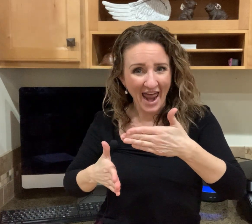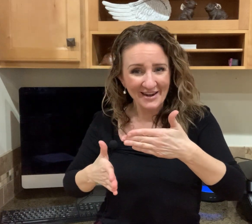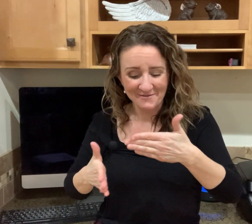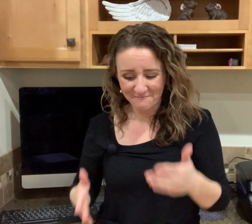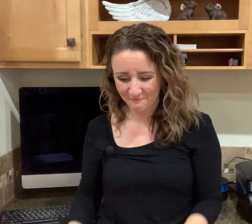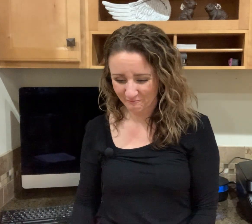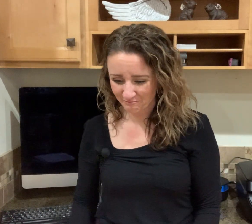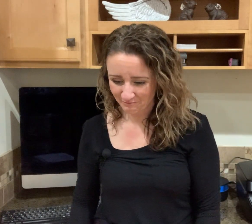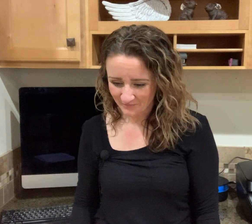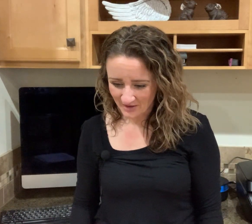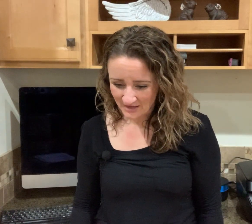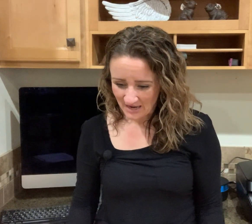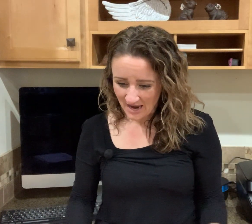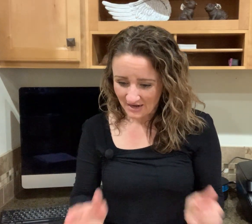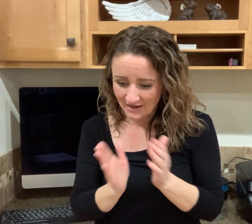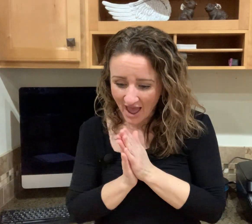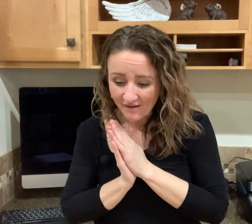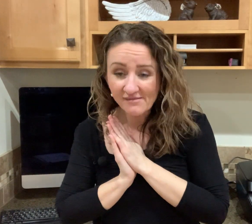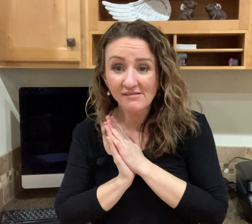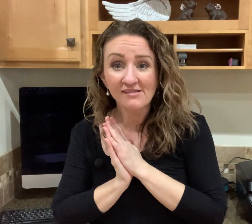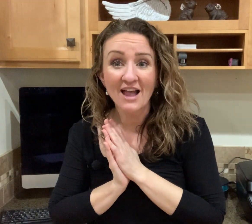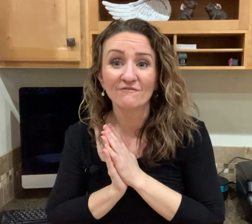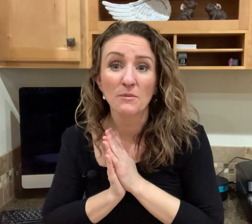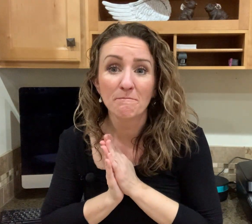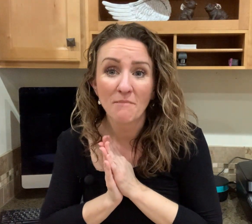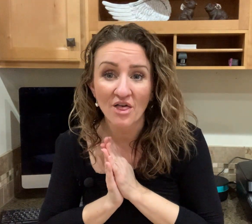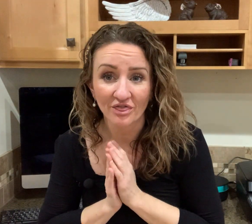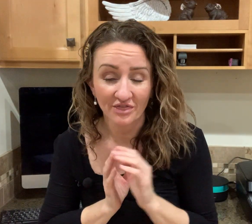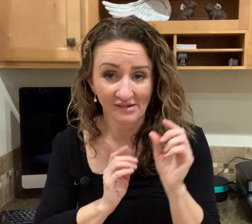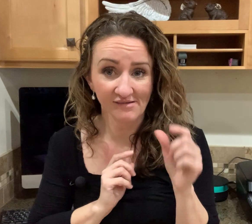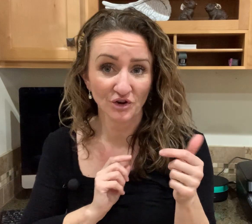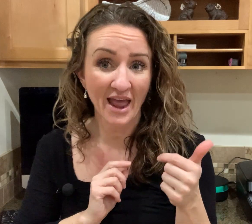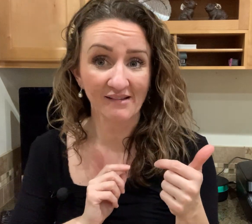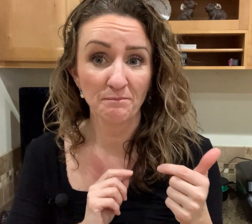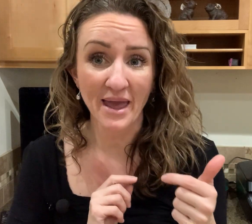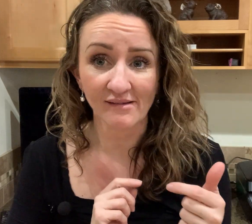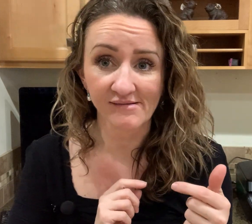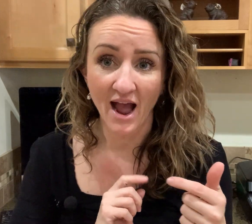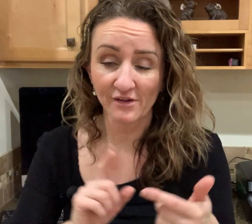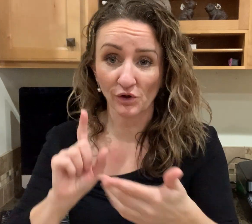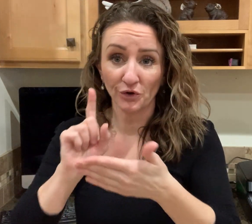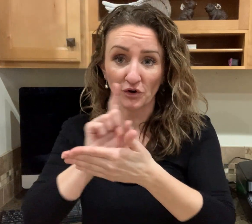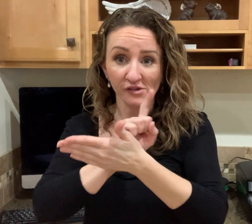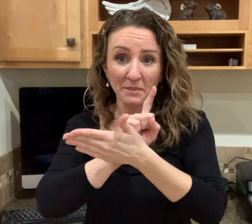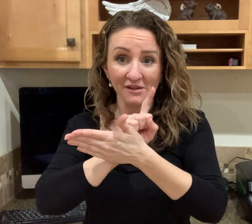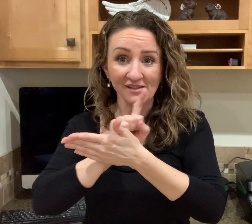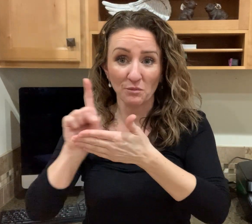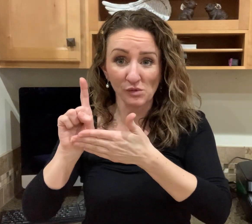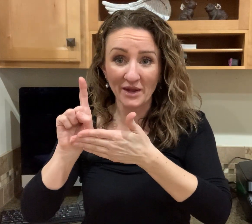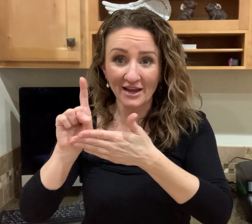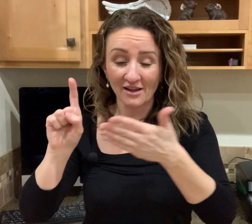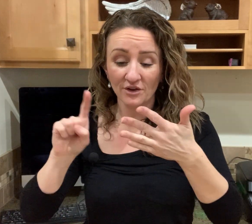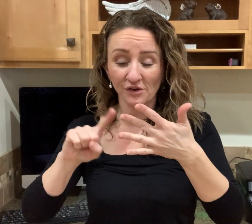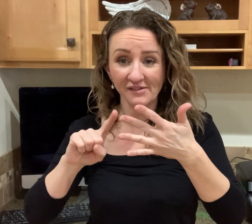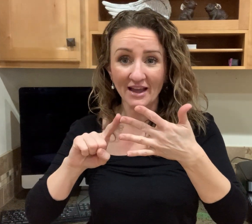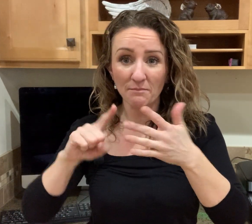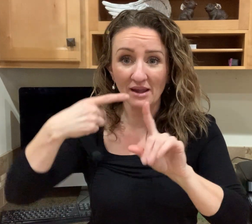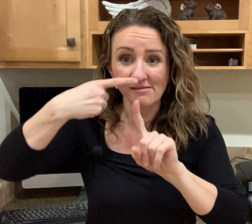Weekend. Next is the sign for month. This is your next base sign. So your first base sign was week. Your second base